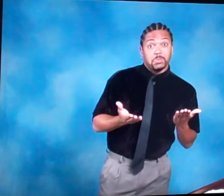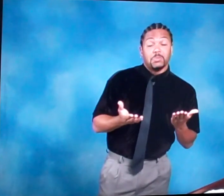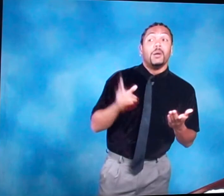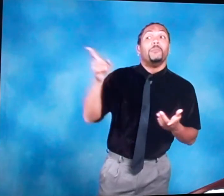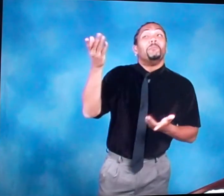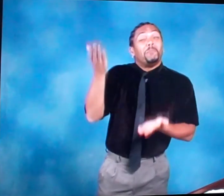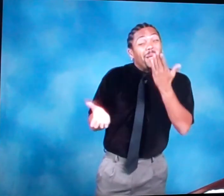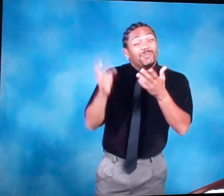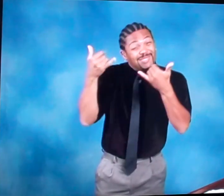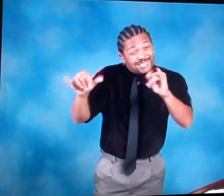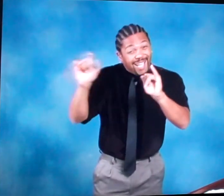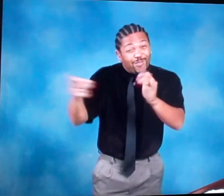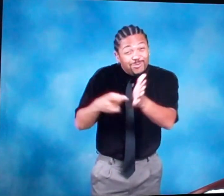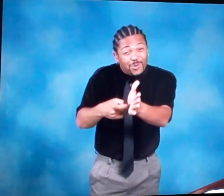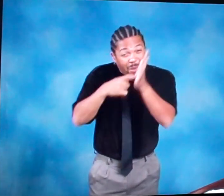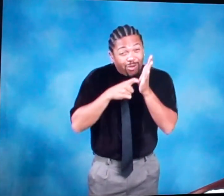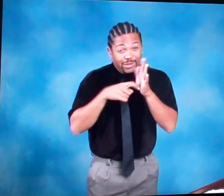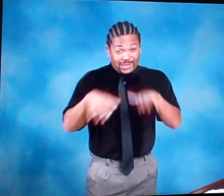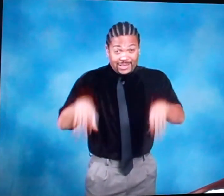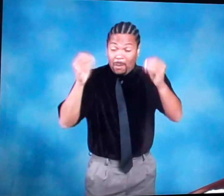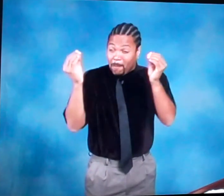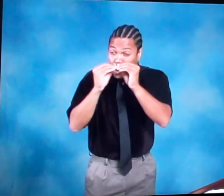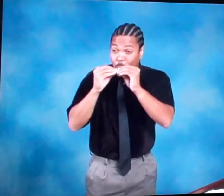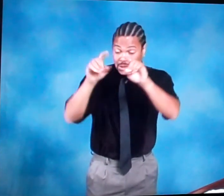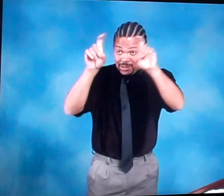Okay, now understand, it doesn't matter if you get accepted or not.